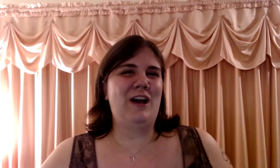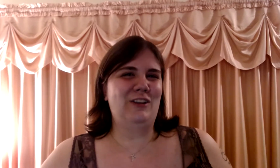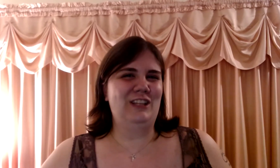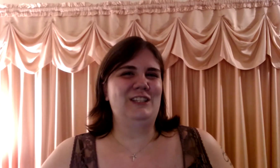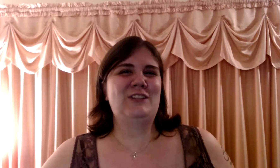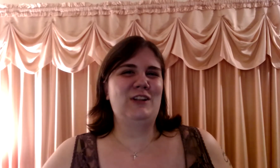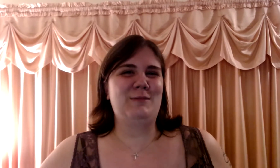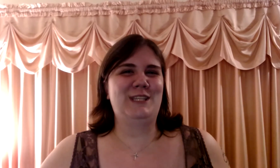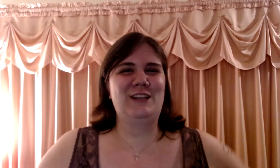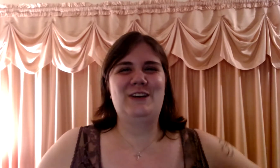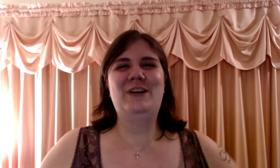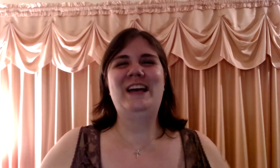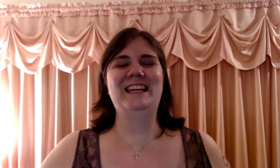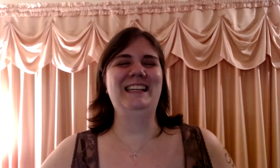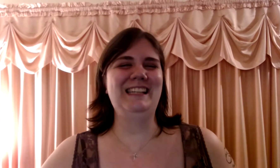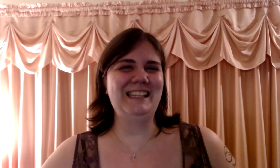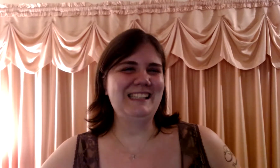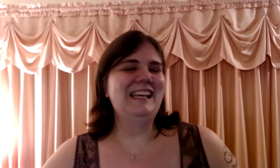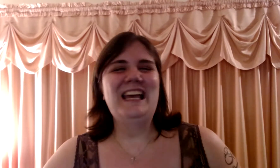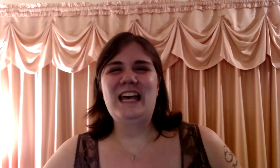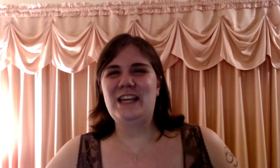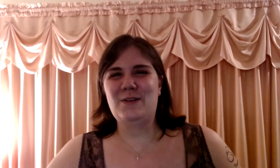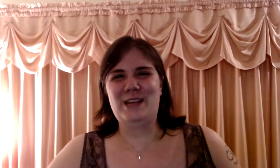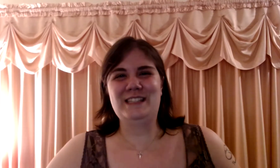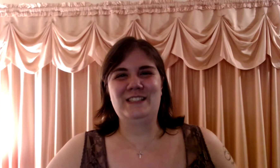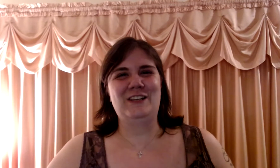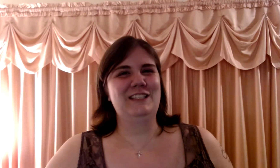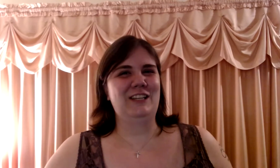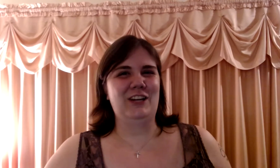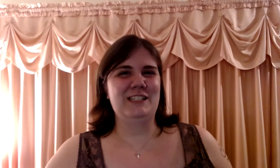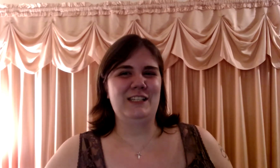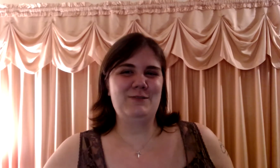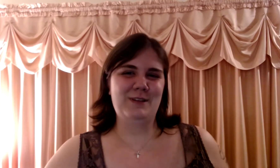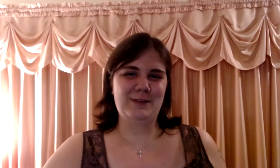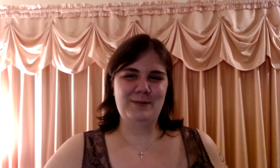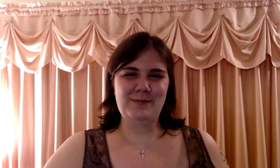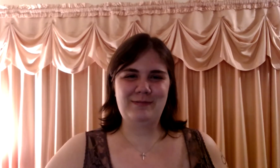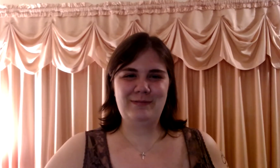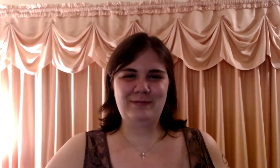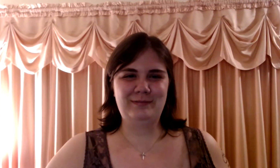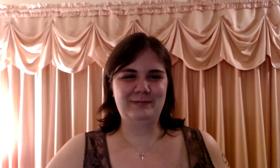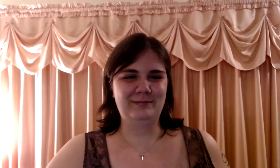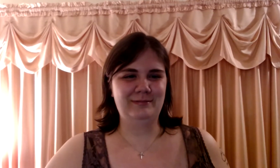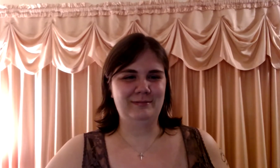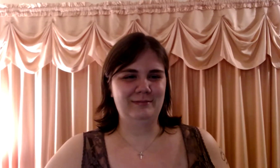about how you think this collab's gonna go. Anyways, the song is In Christ Alone.